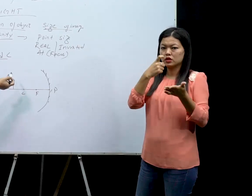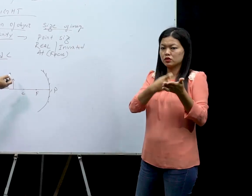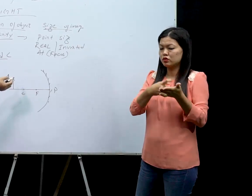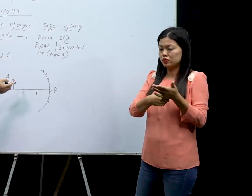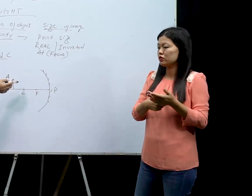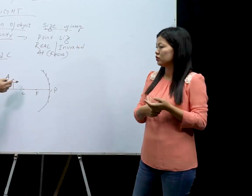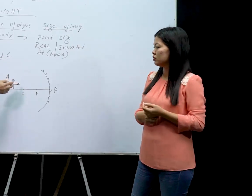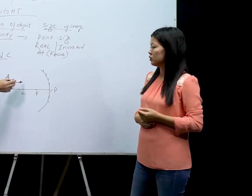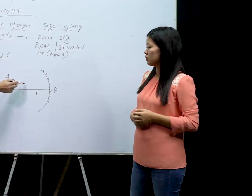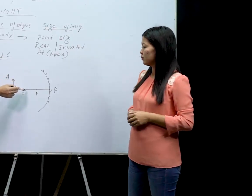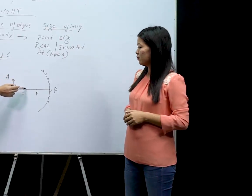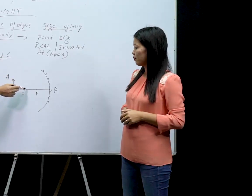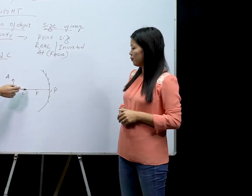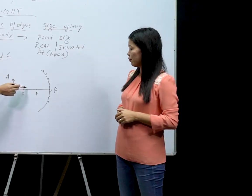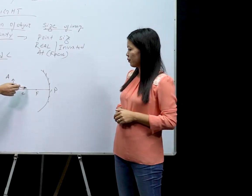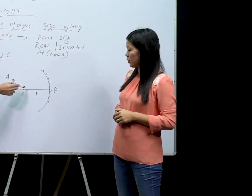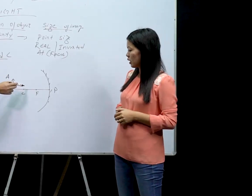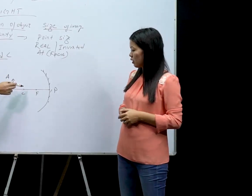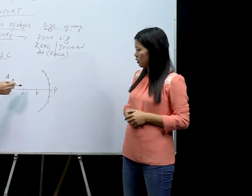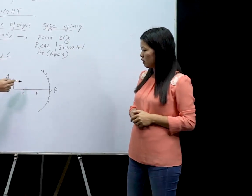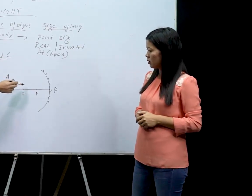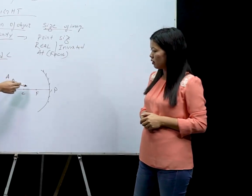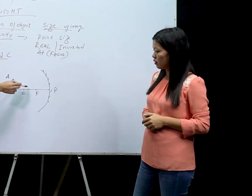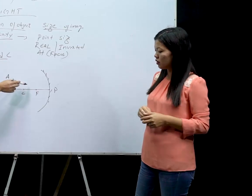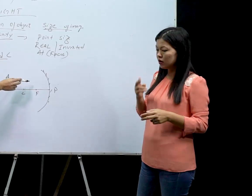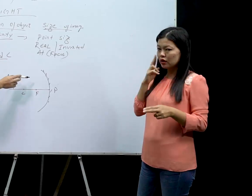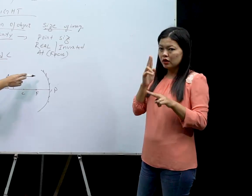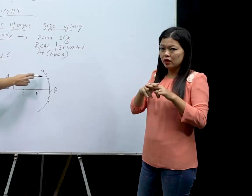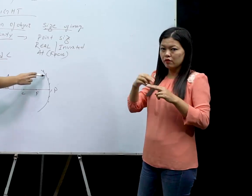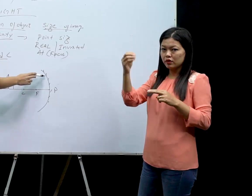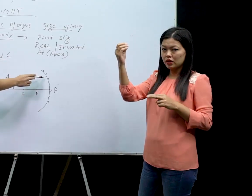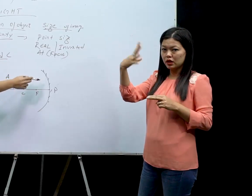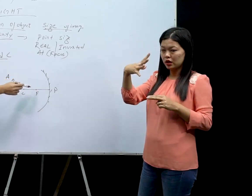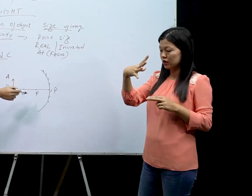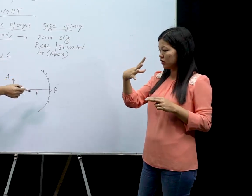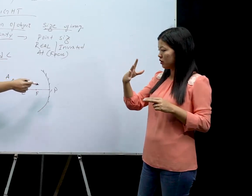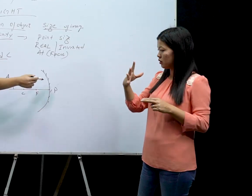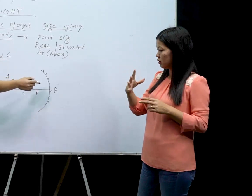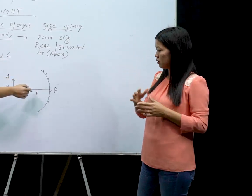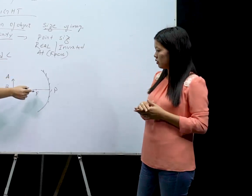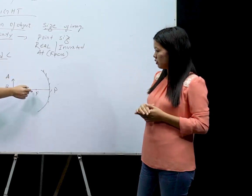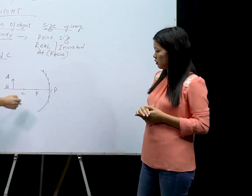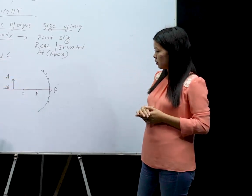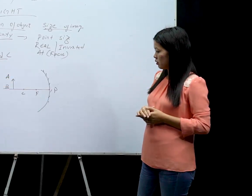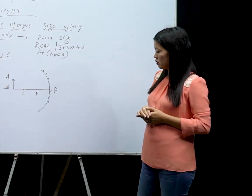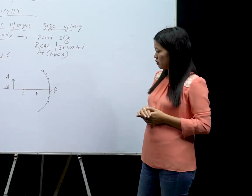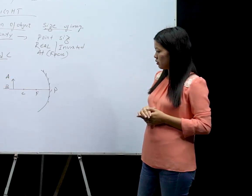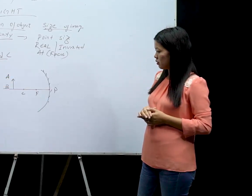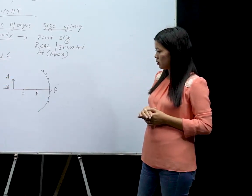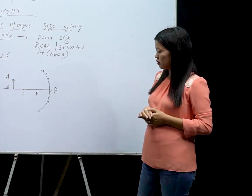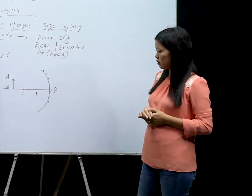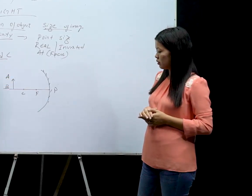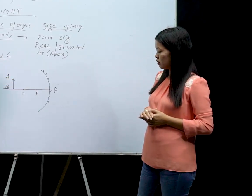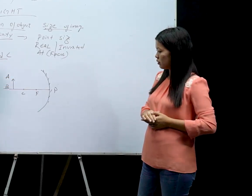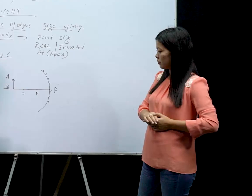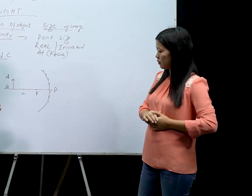if a ray of light that is parallel with the principal of axis hits the mirror, then it will pass through the focus. That was the